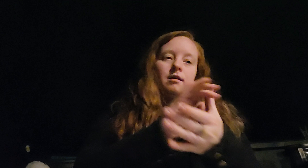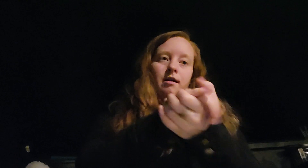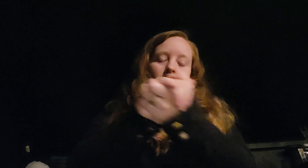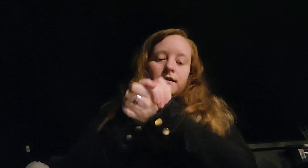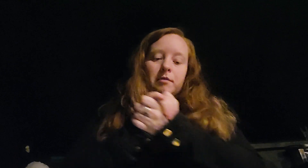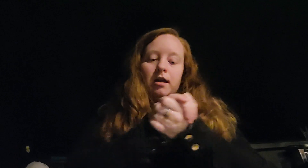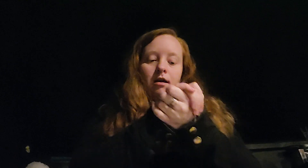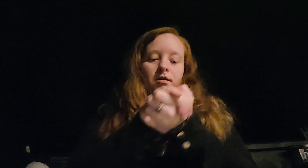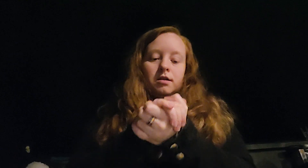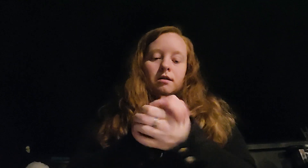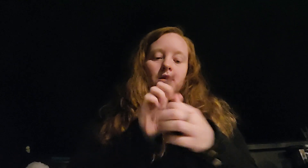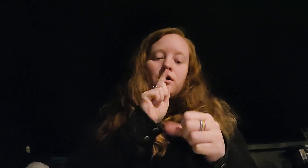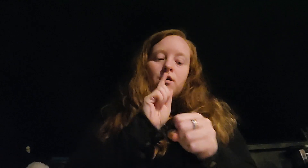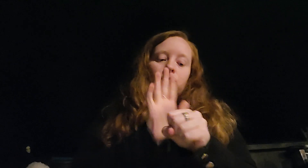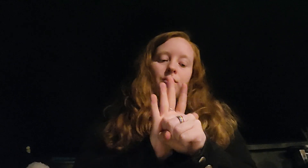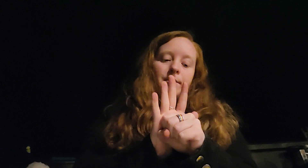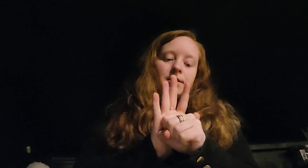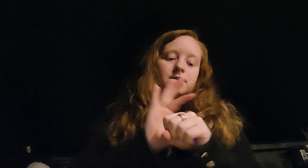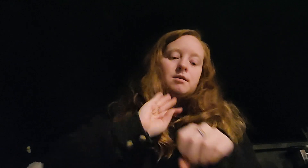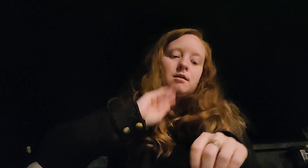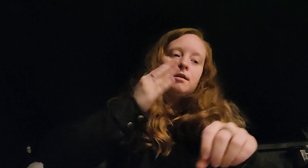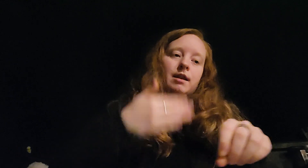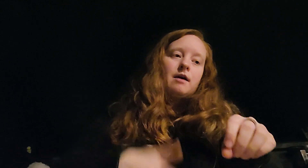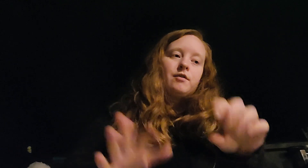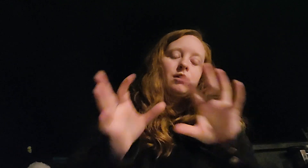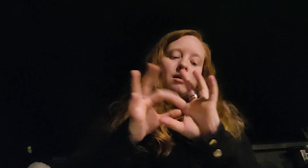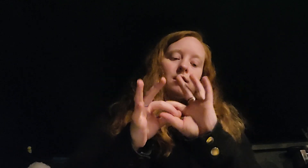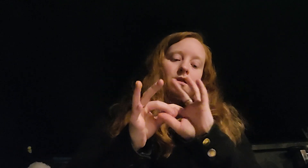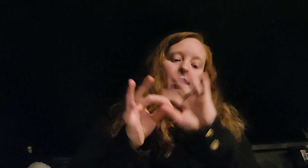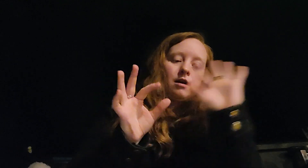Hand in my hand, promise never let go.